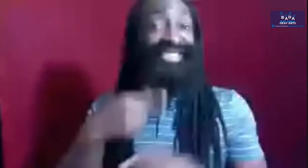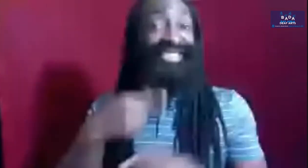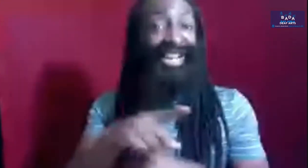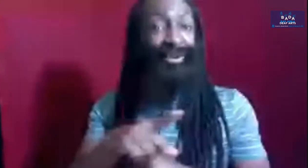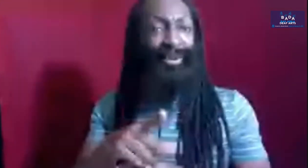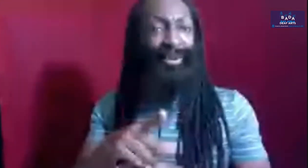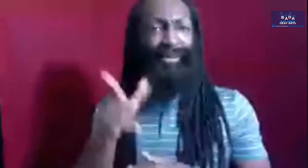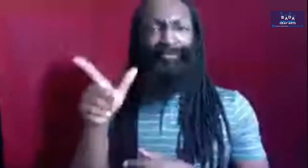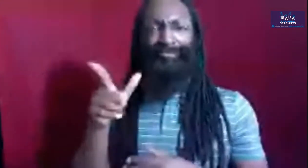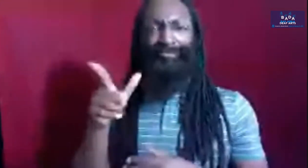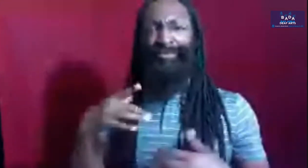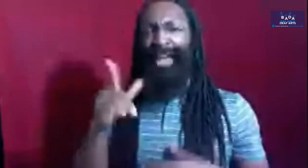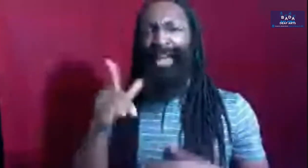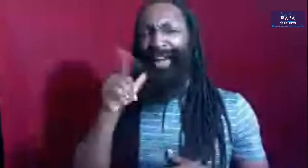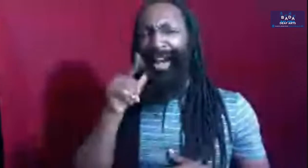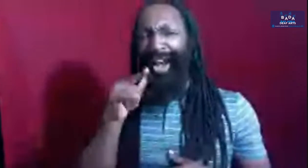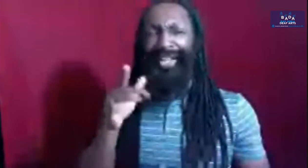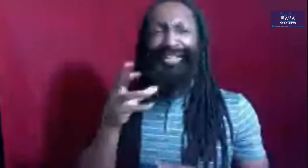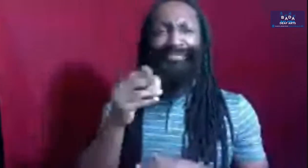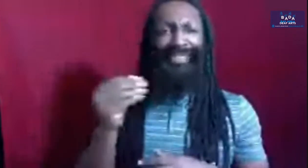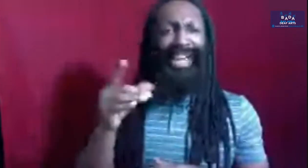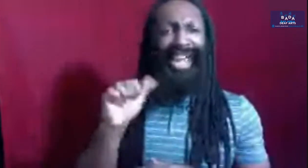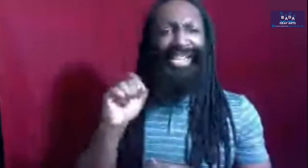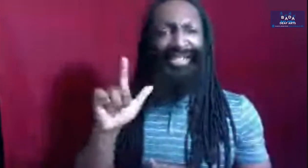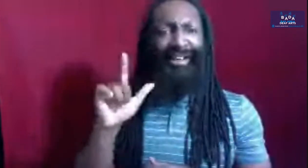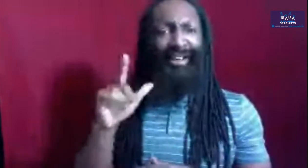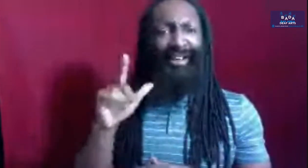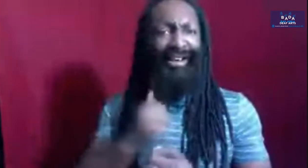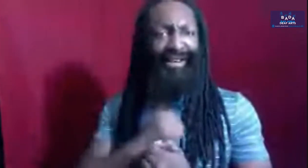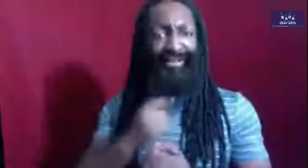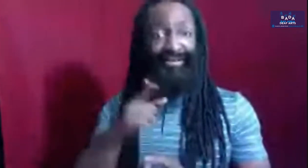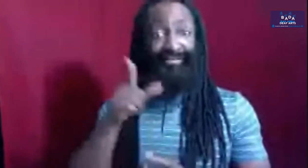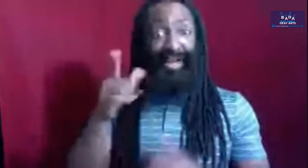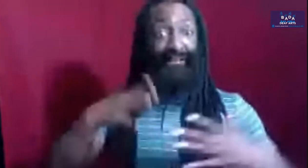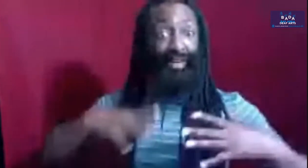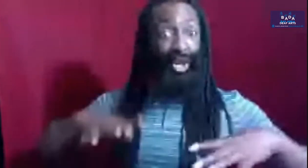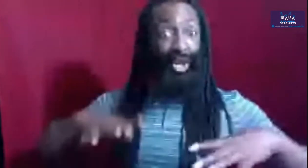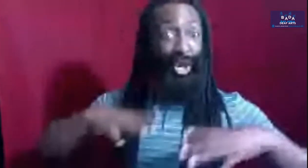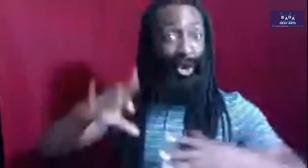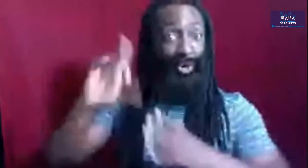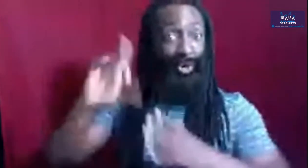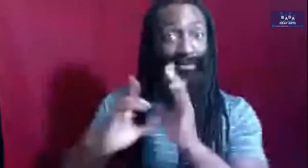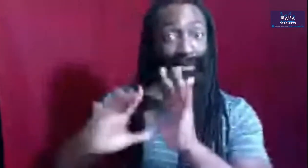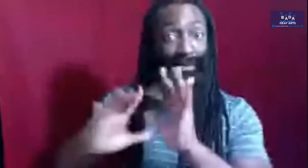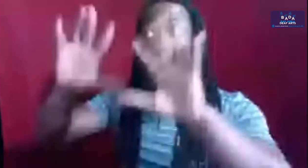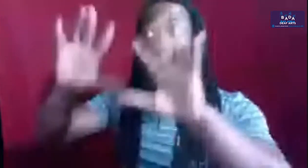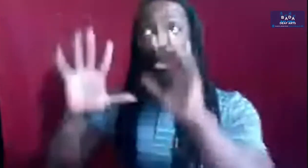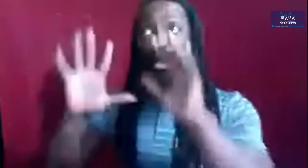extraordinary. So bring that energy next week to two more artists that will be